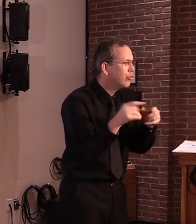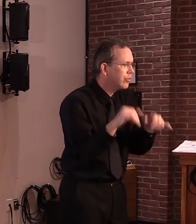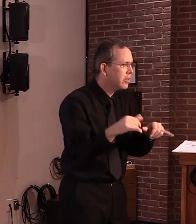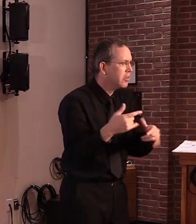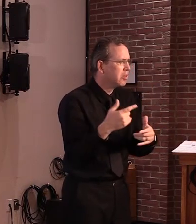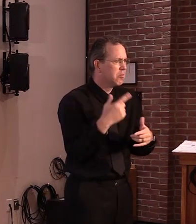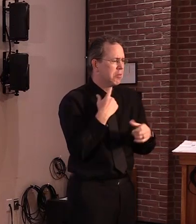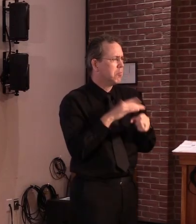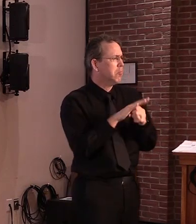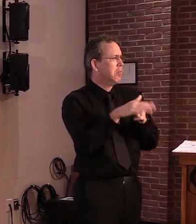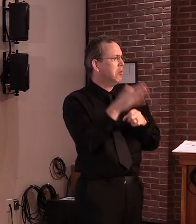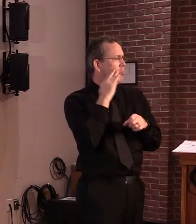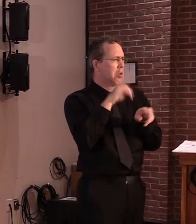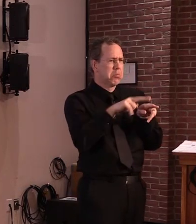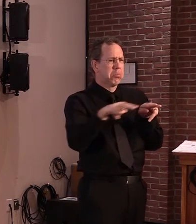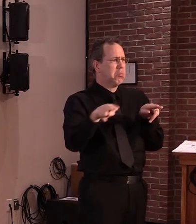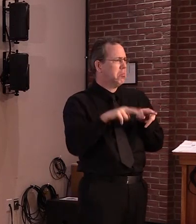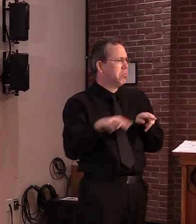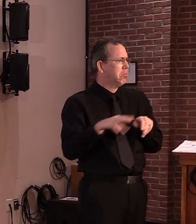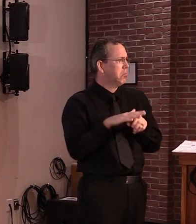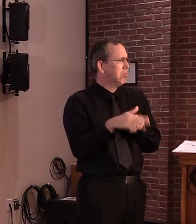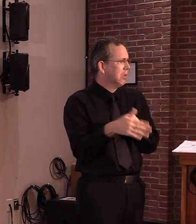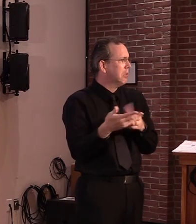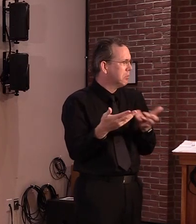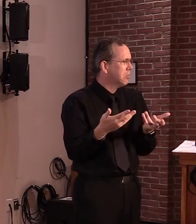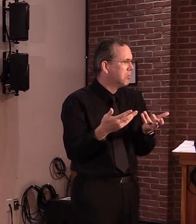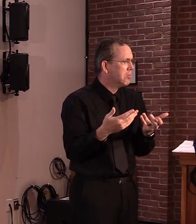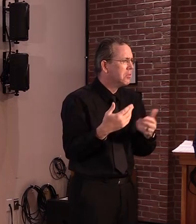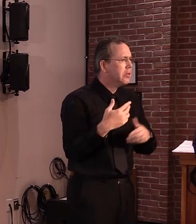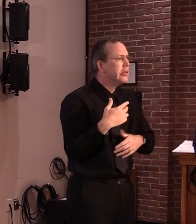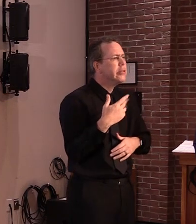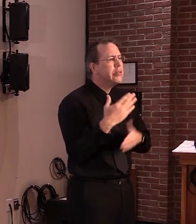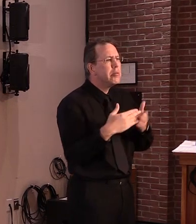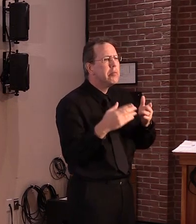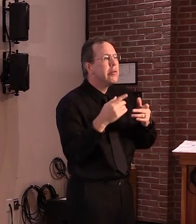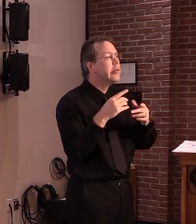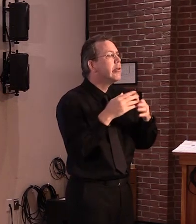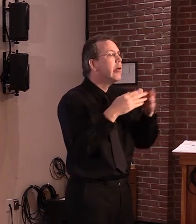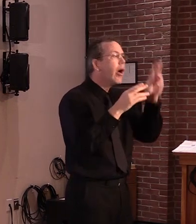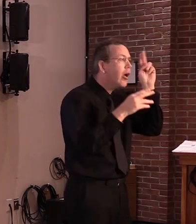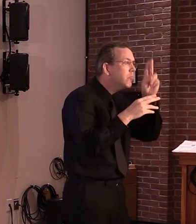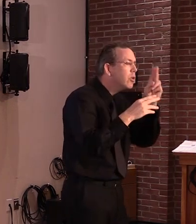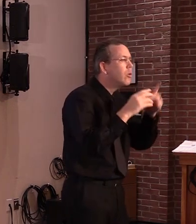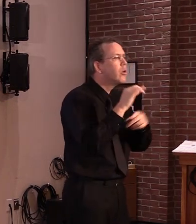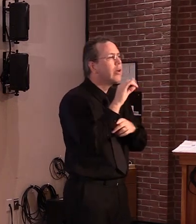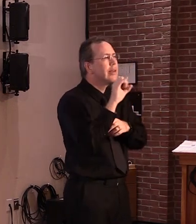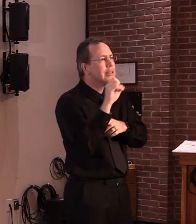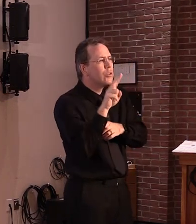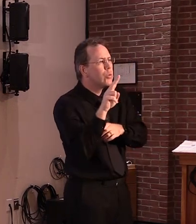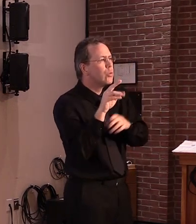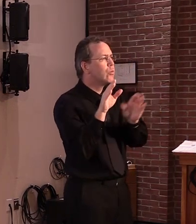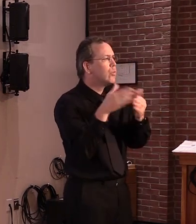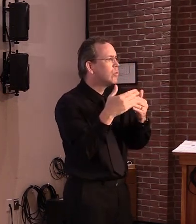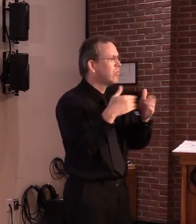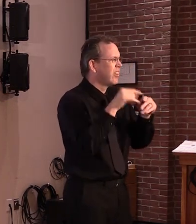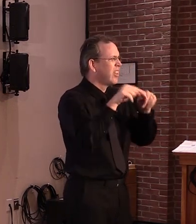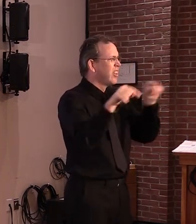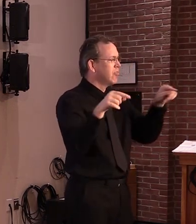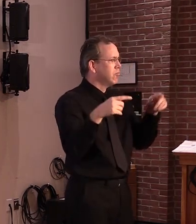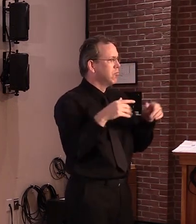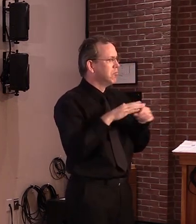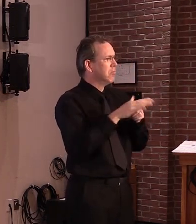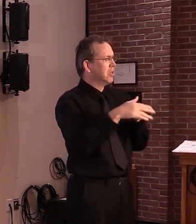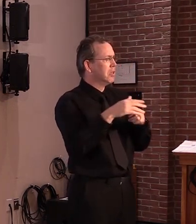hospital and ICU beds in place if there is a resurgence of the virus. During the reopening, we would like to see at